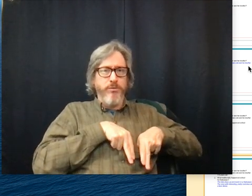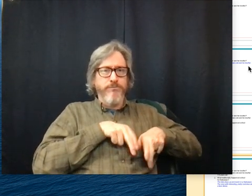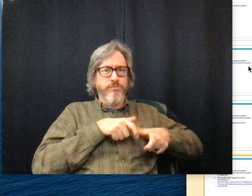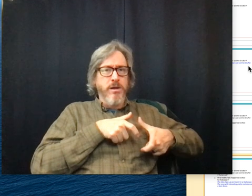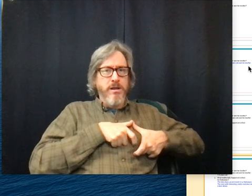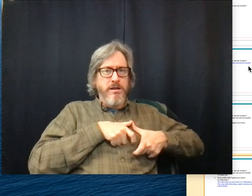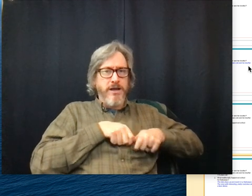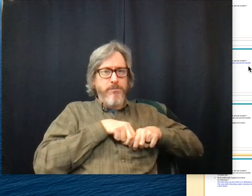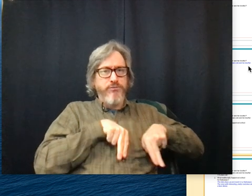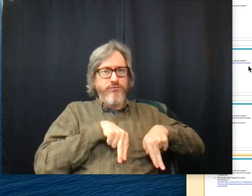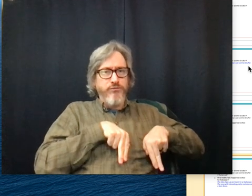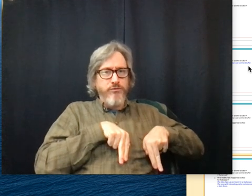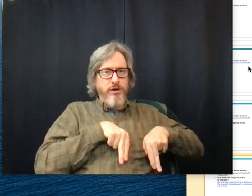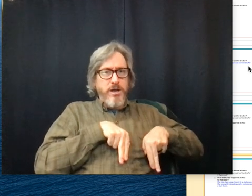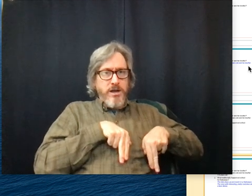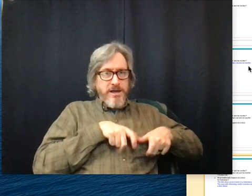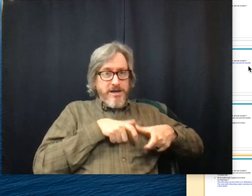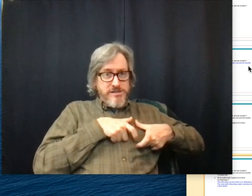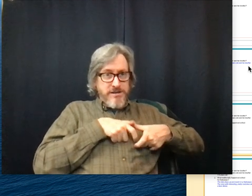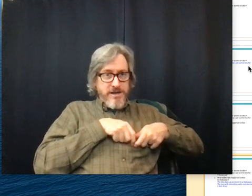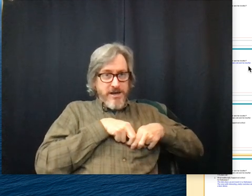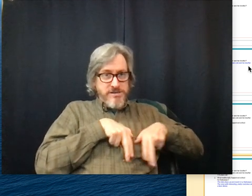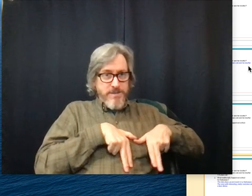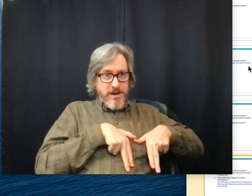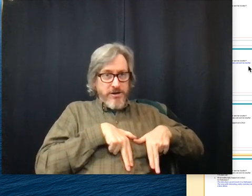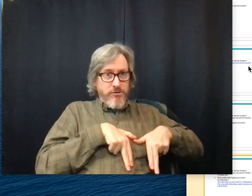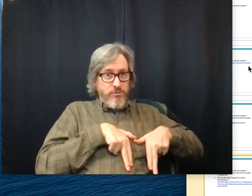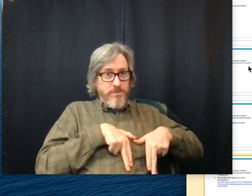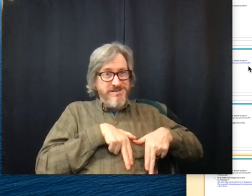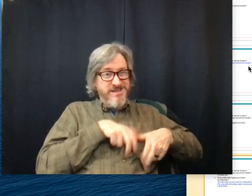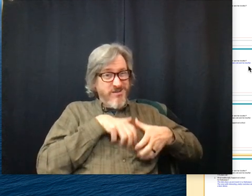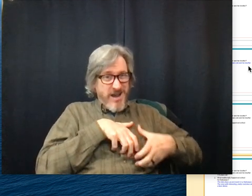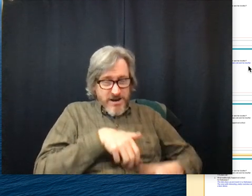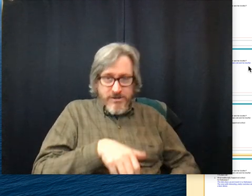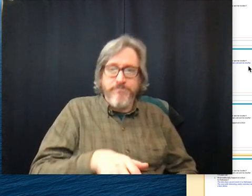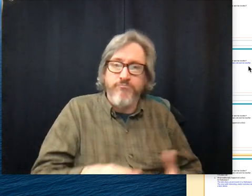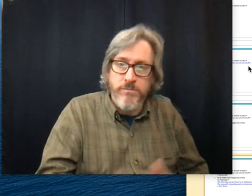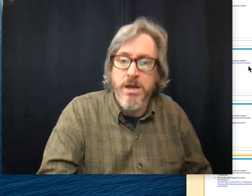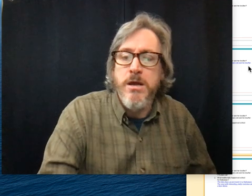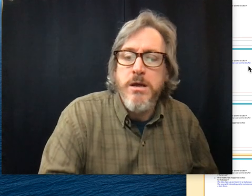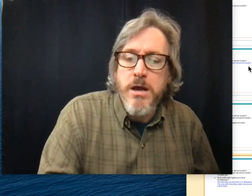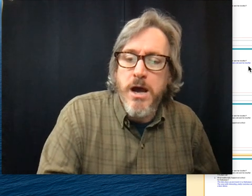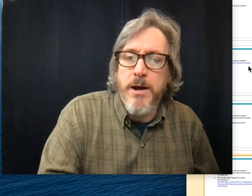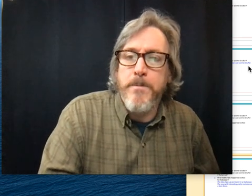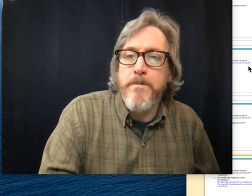boom boom, like pff, here's the medal and here are the ribbons, you know, that kind of thing.